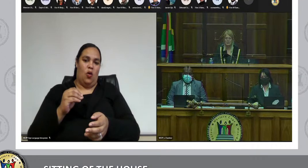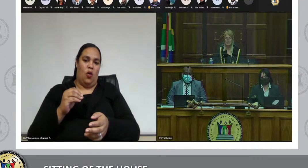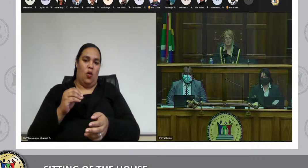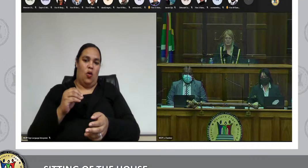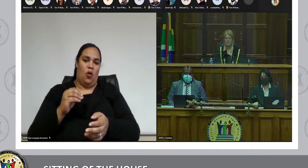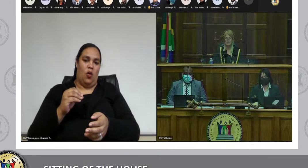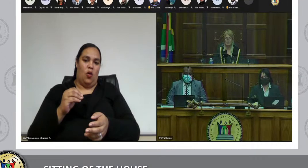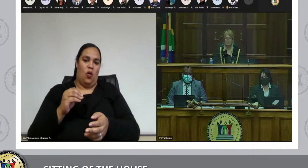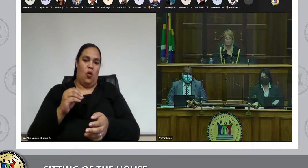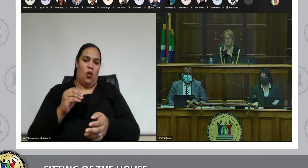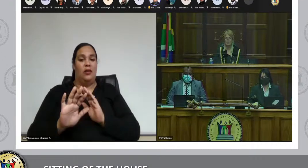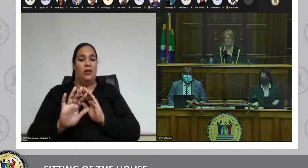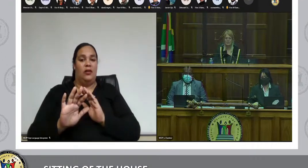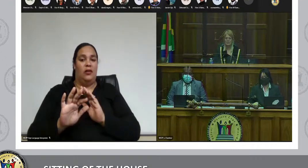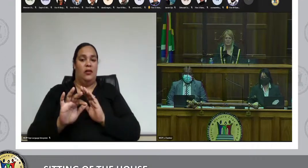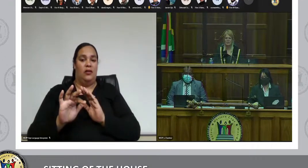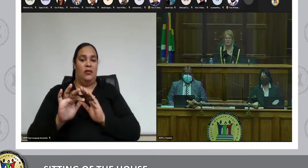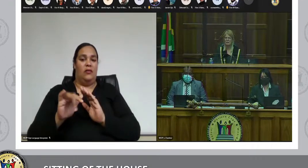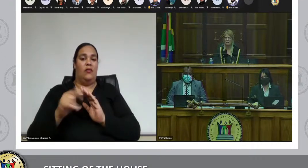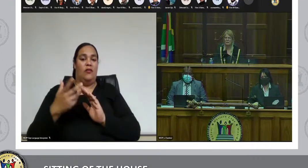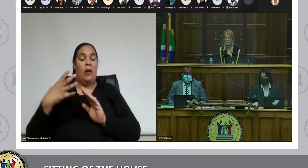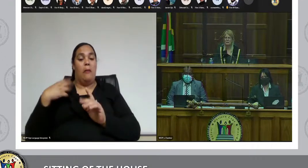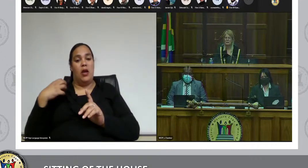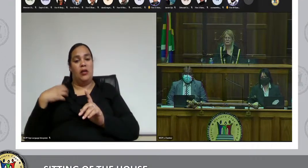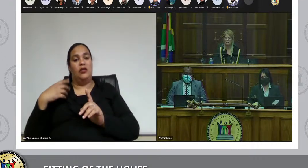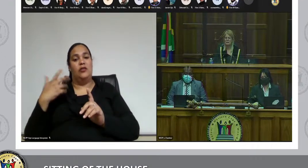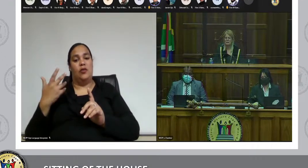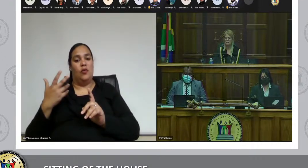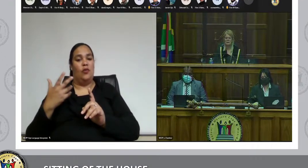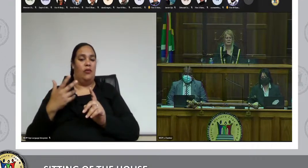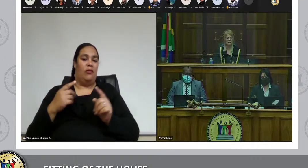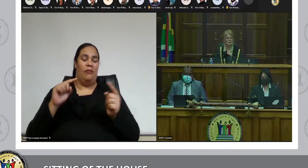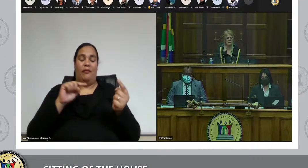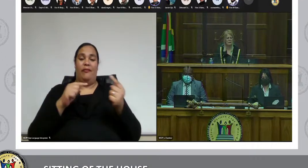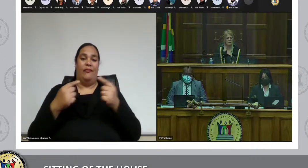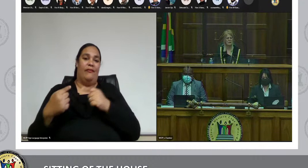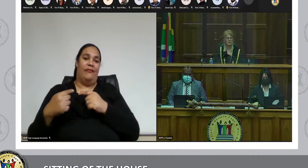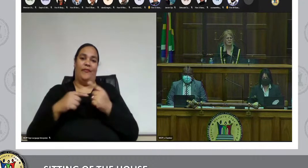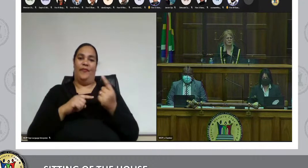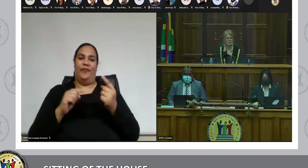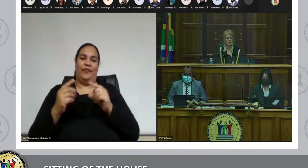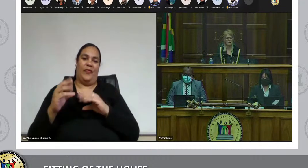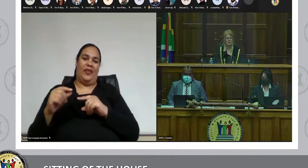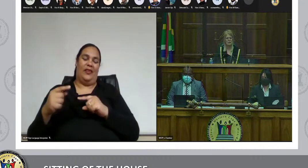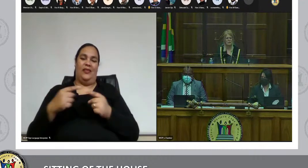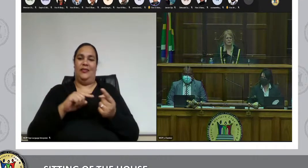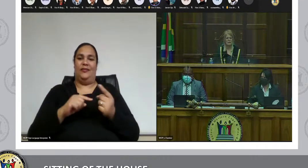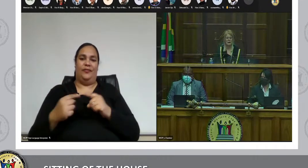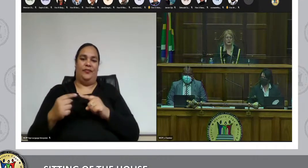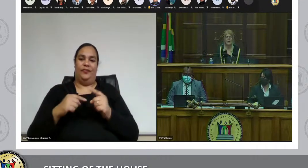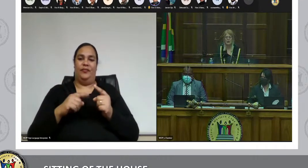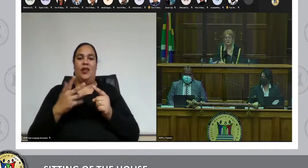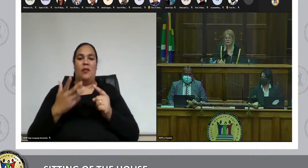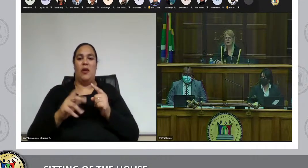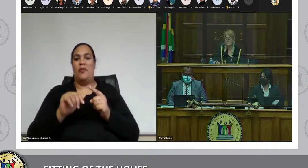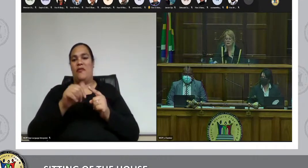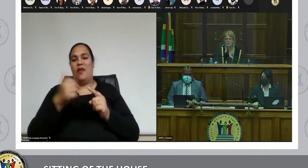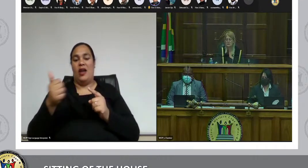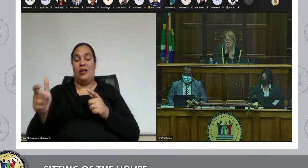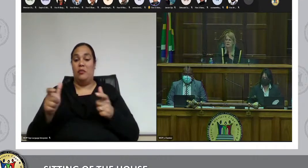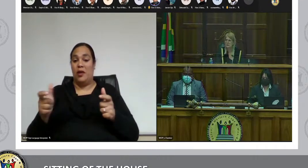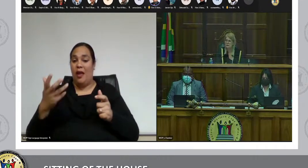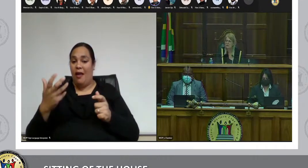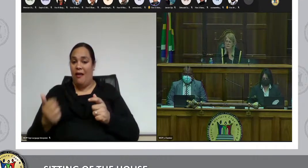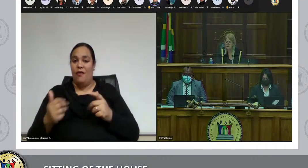daarvan, vraag die minister of ander rade waar daar ander beheer is of